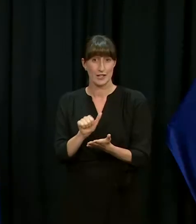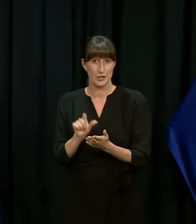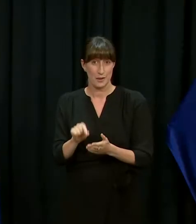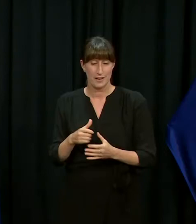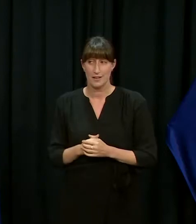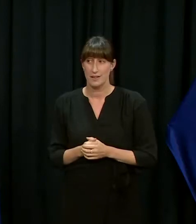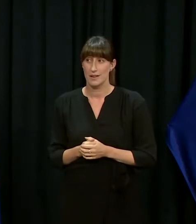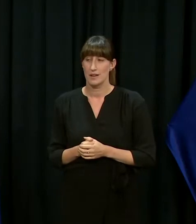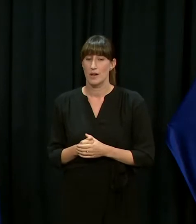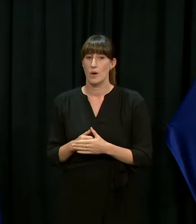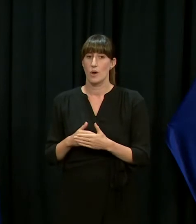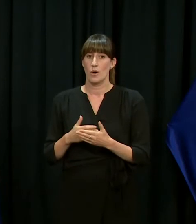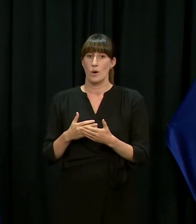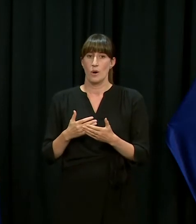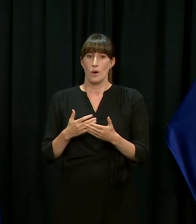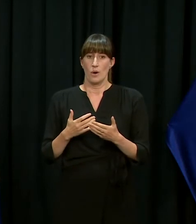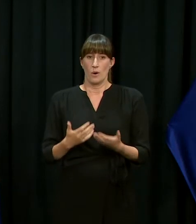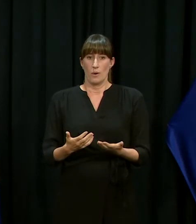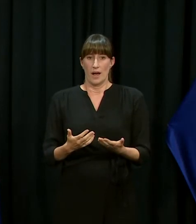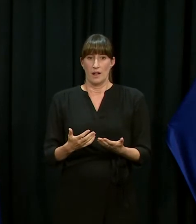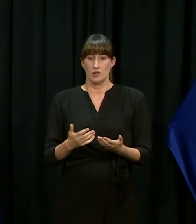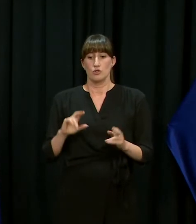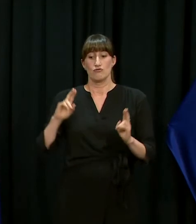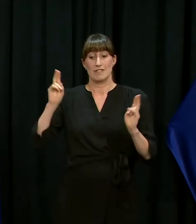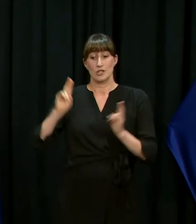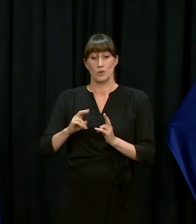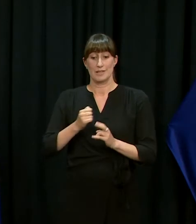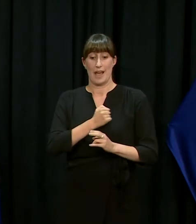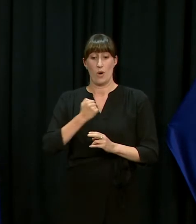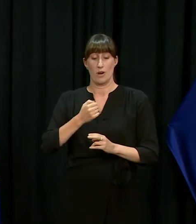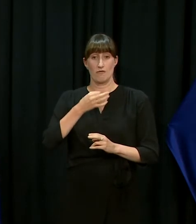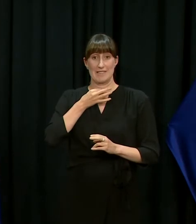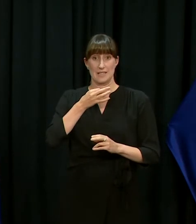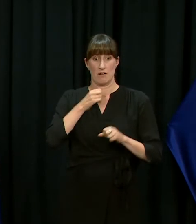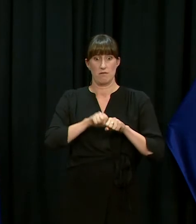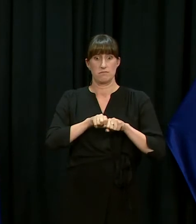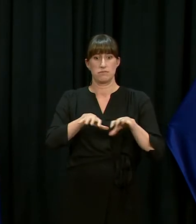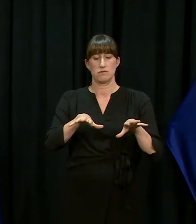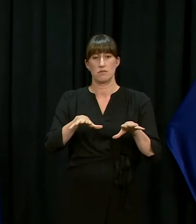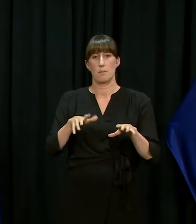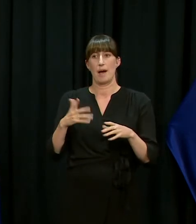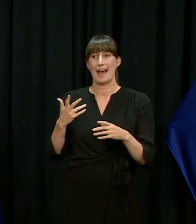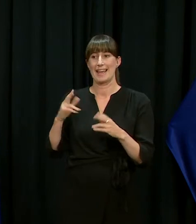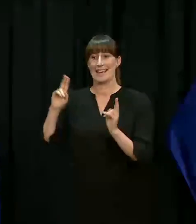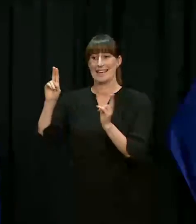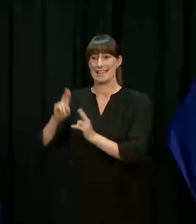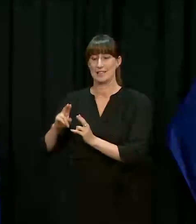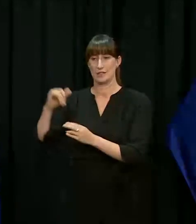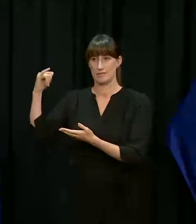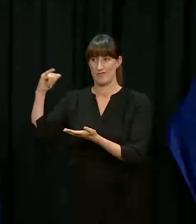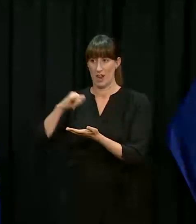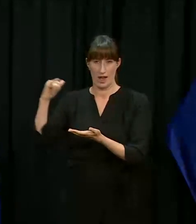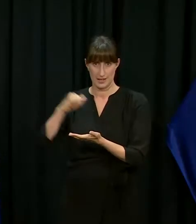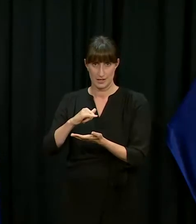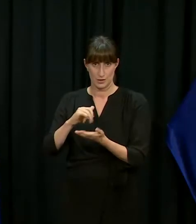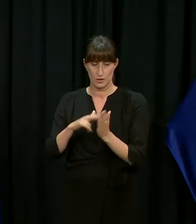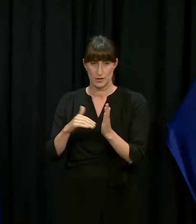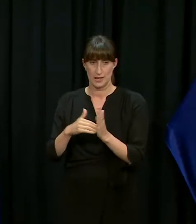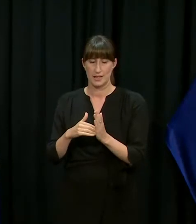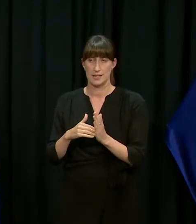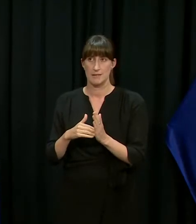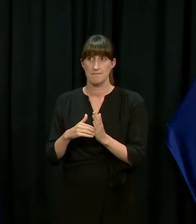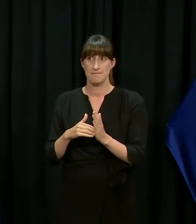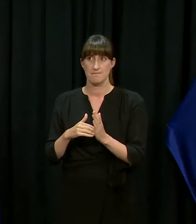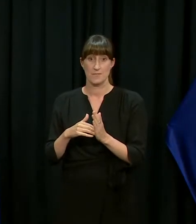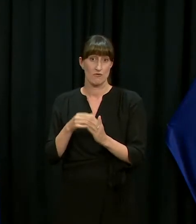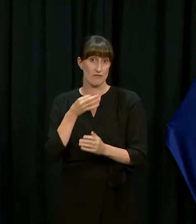time the issue of reducing the risk profile by having a smaller number of booking spaces has been that we would